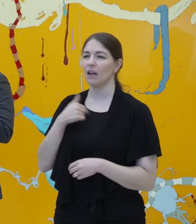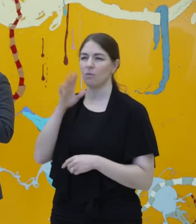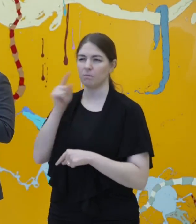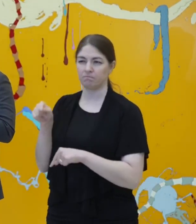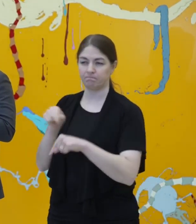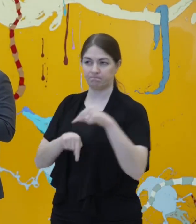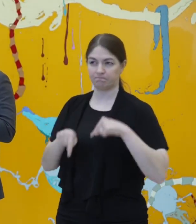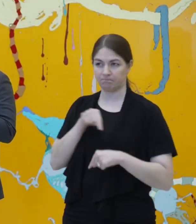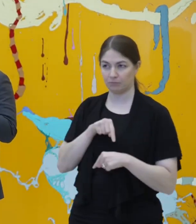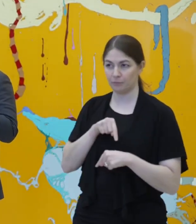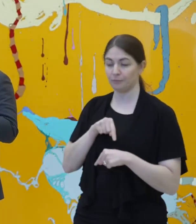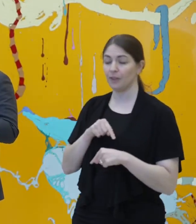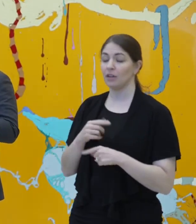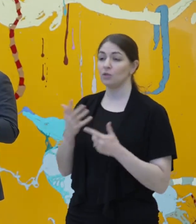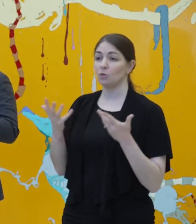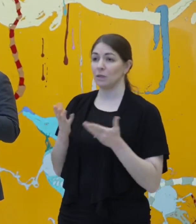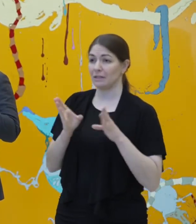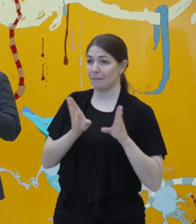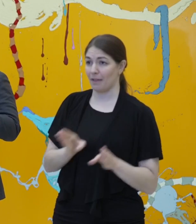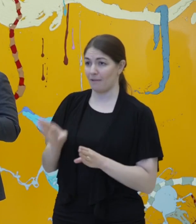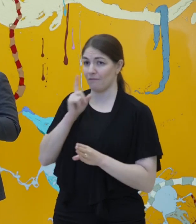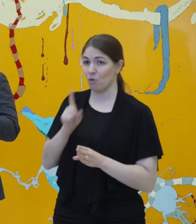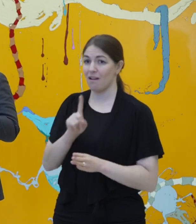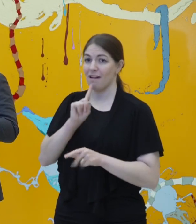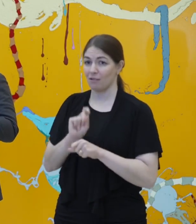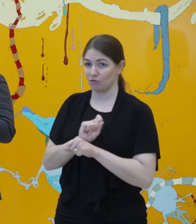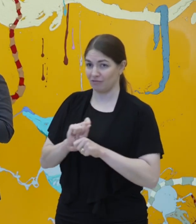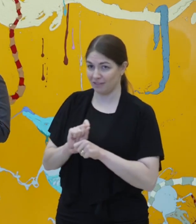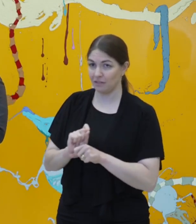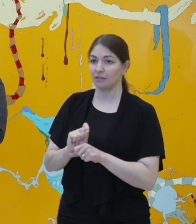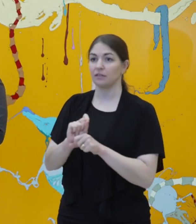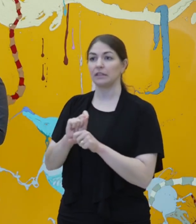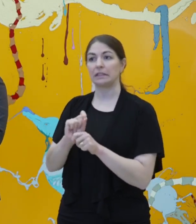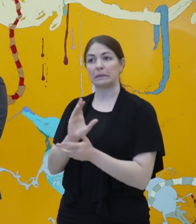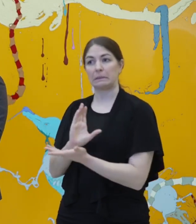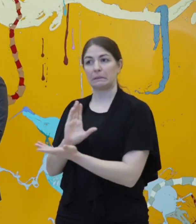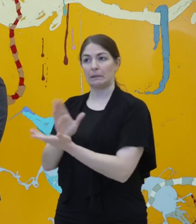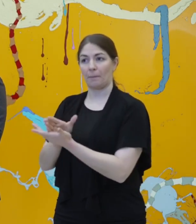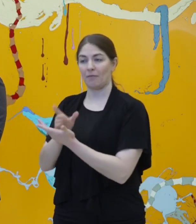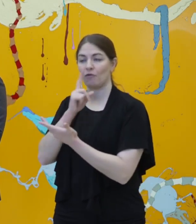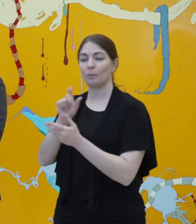back to what the plan is to actually lift the boil water advisory.